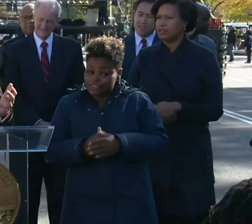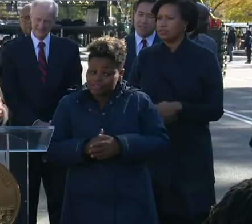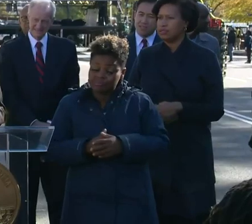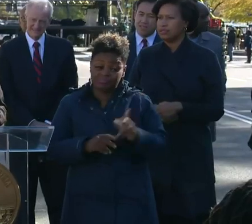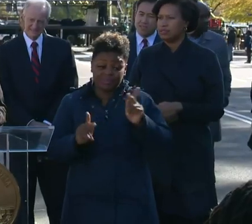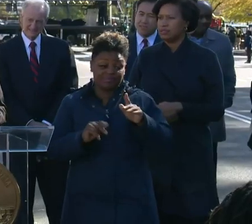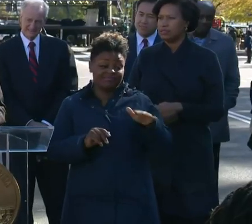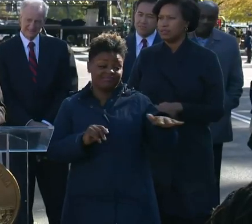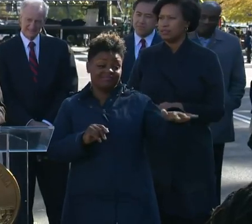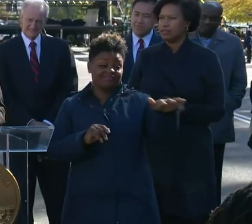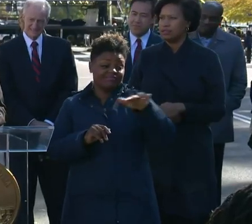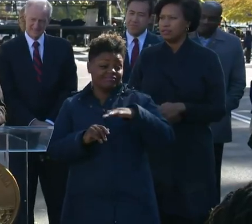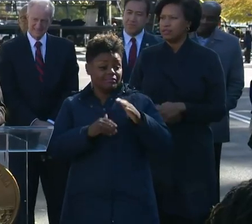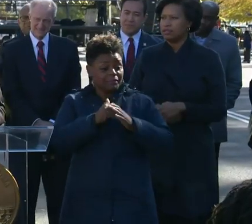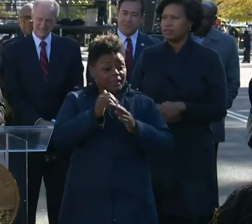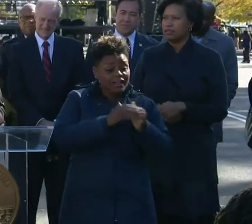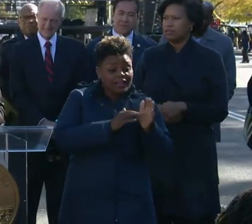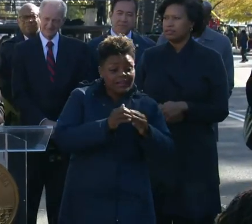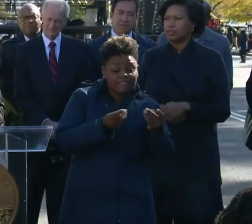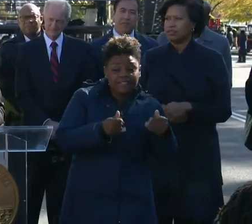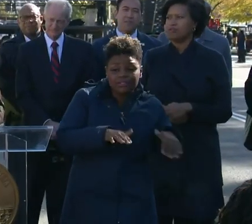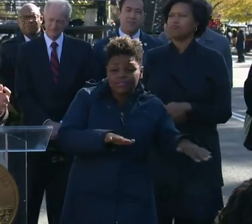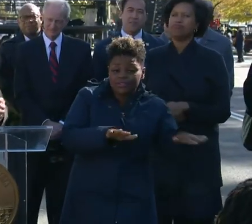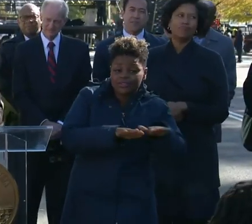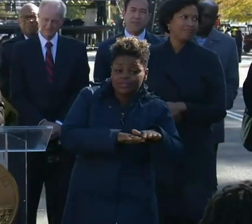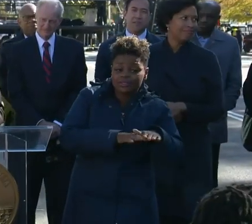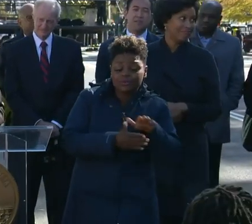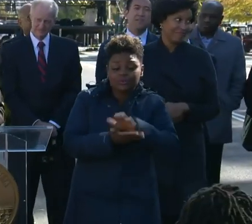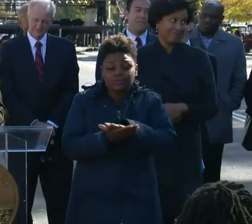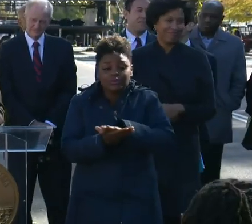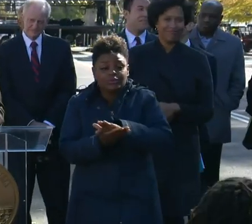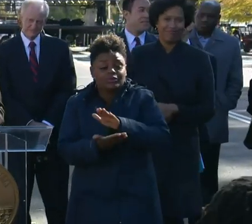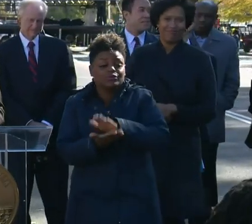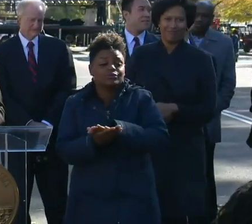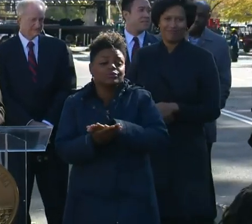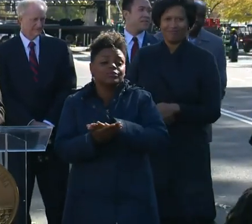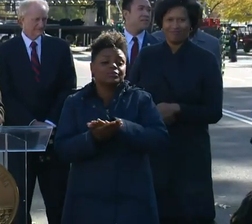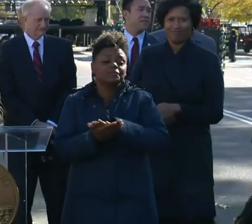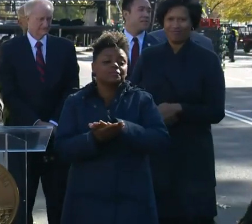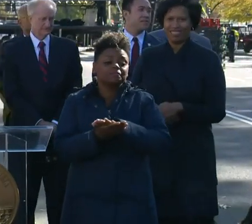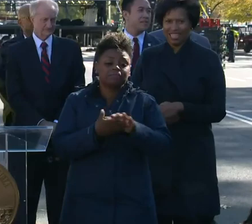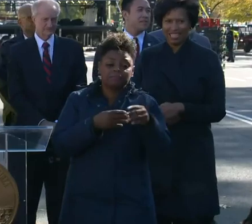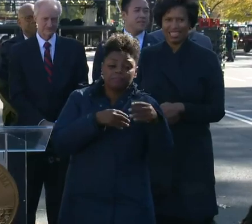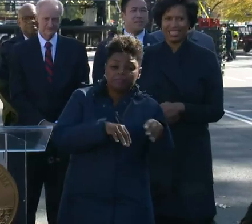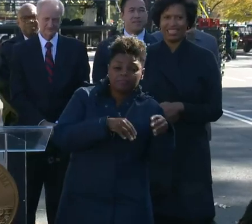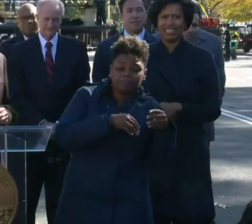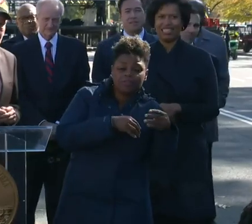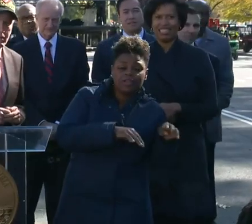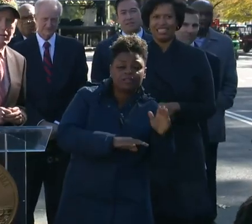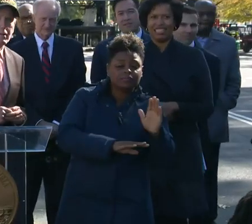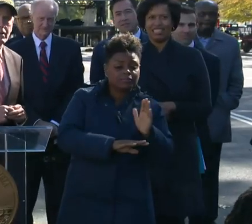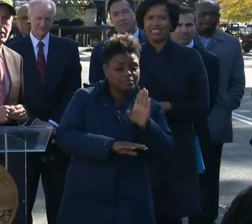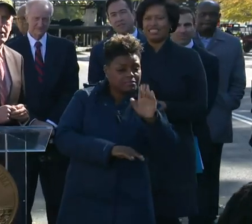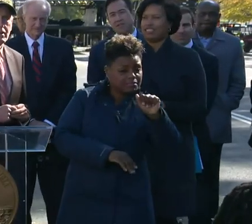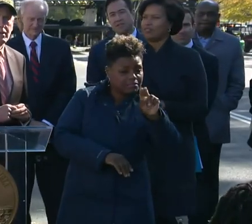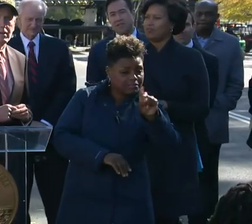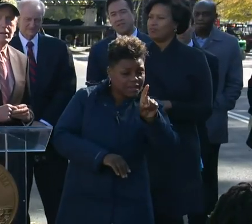as 10 DCPS schools, some marching bands, and more details to follow later today.